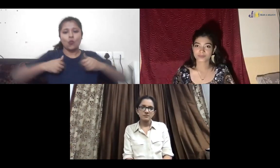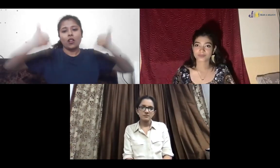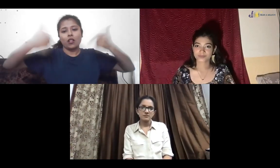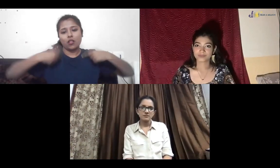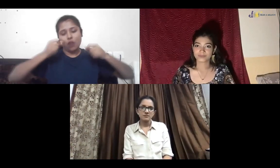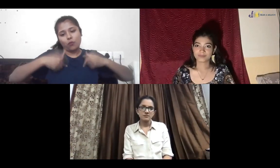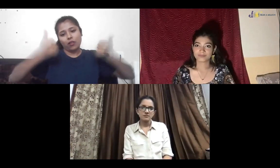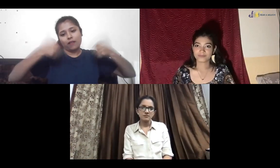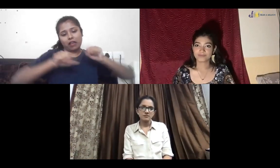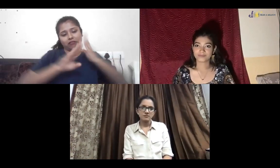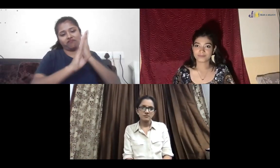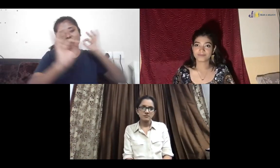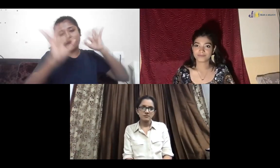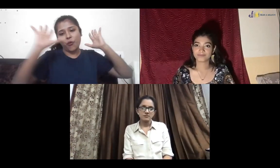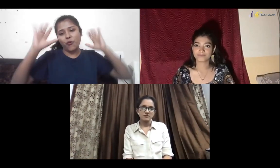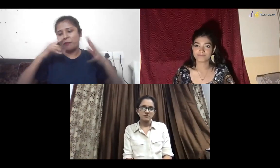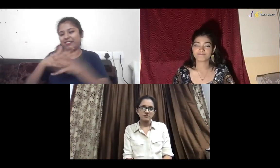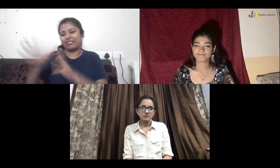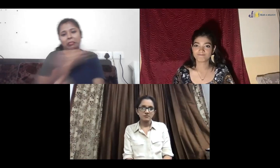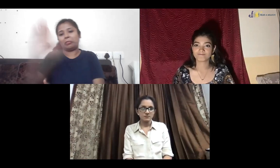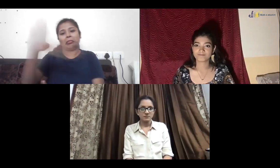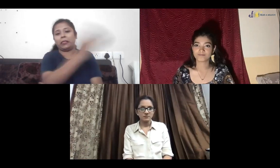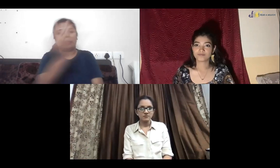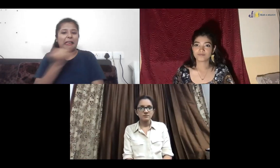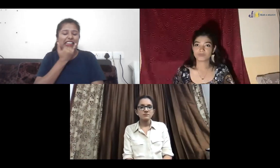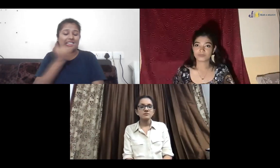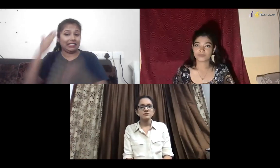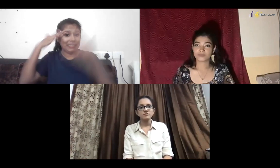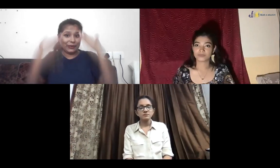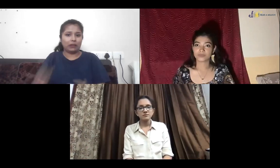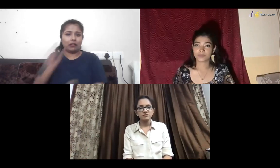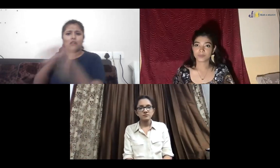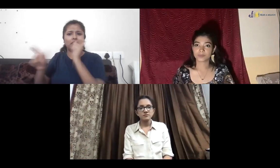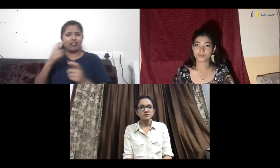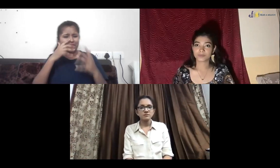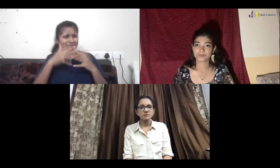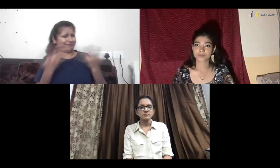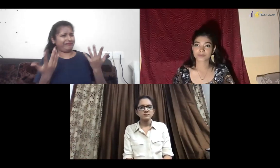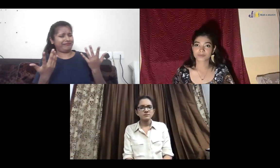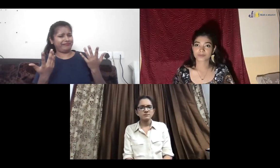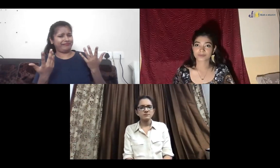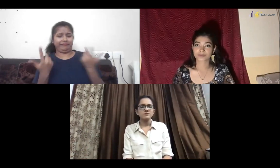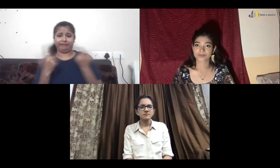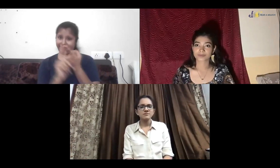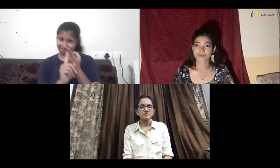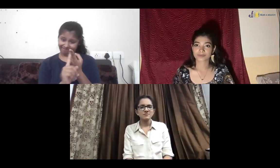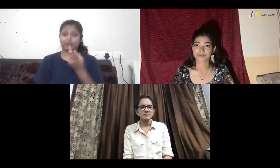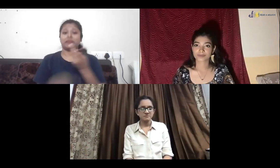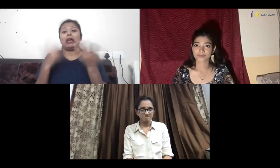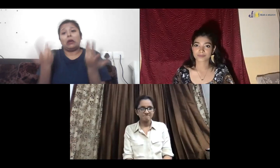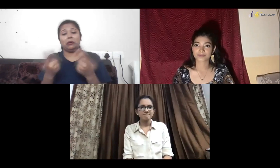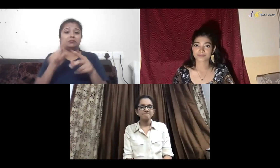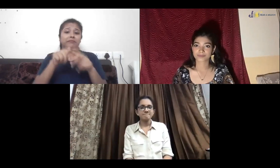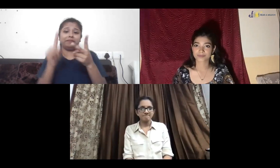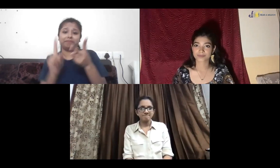shortcut and also give them overtake like this. So boys are can do these things and they can ride really fast. But women said,